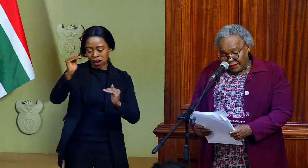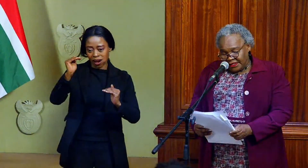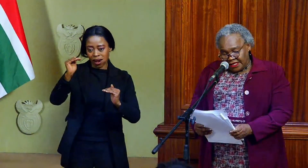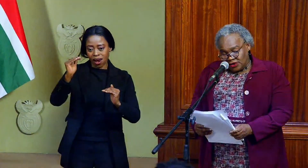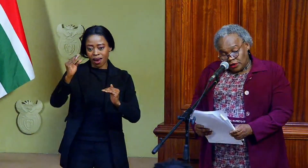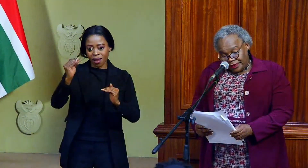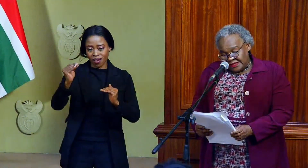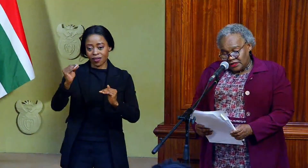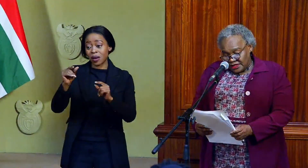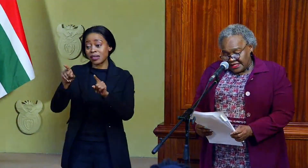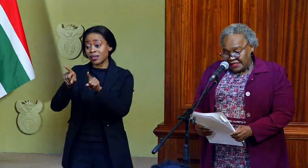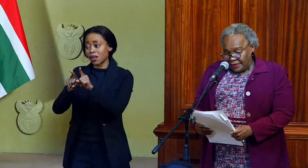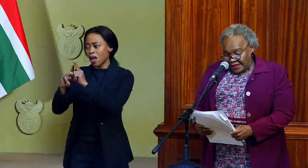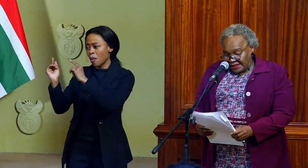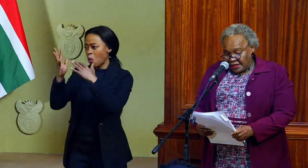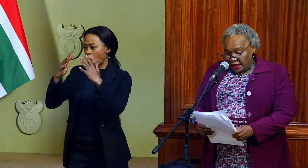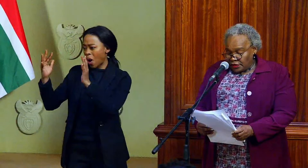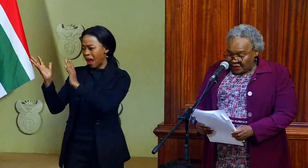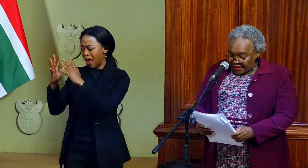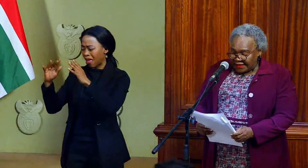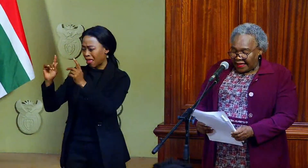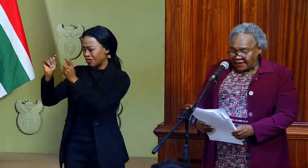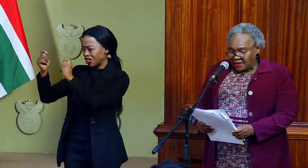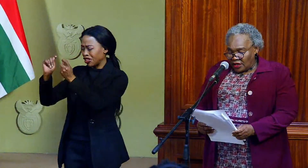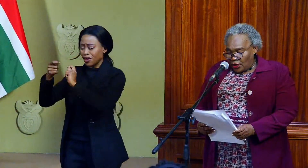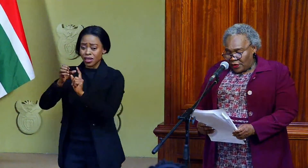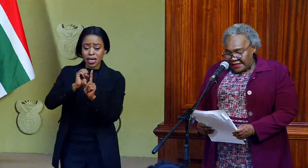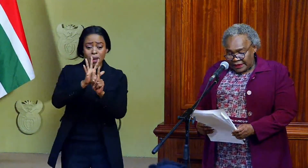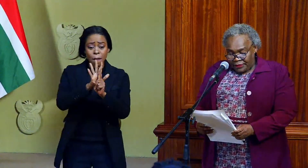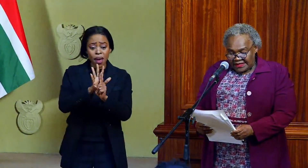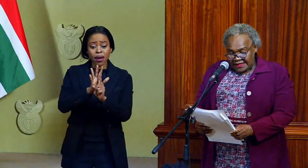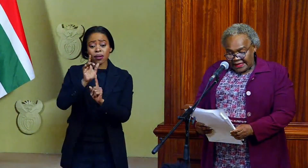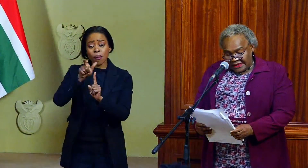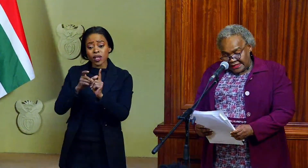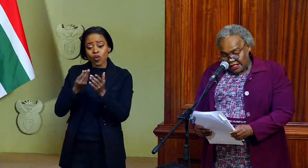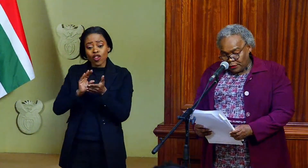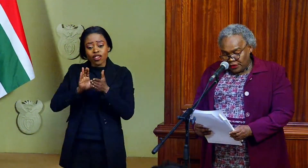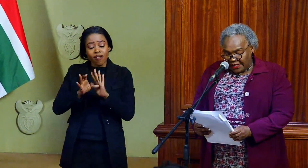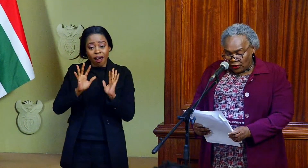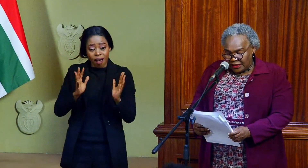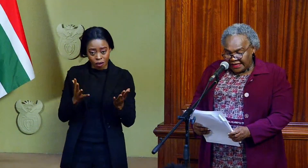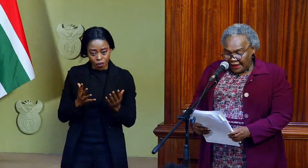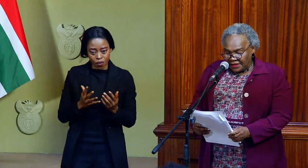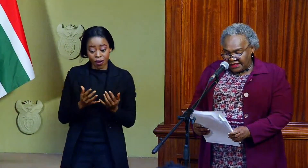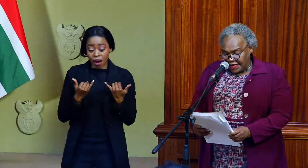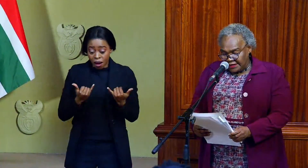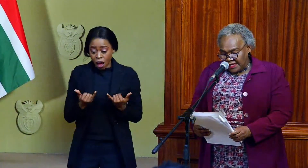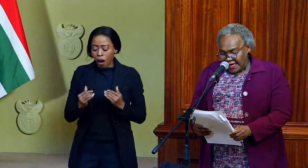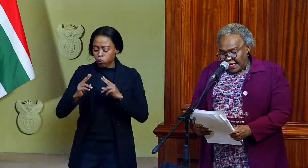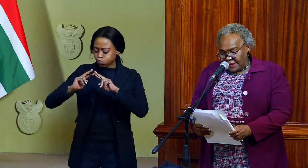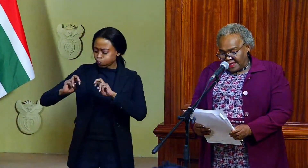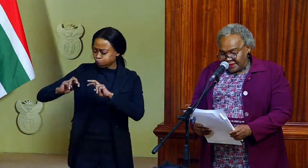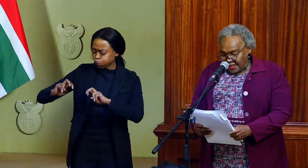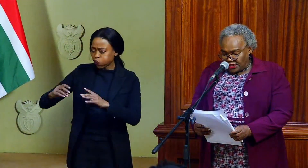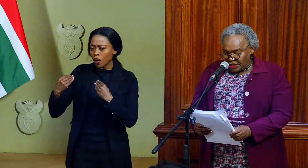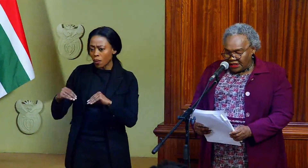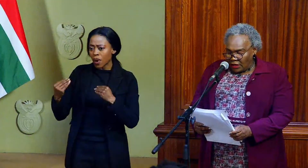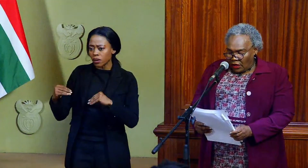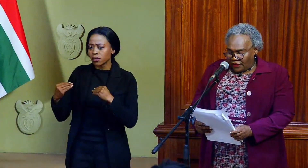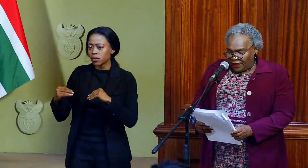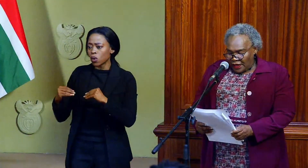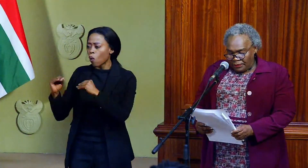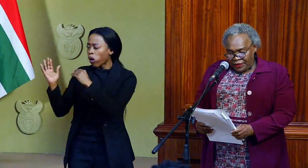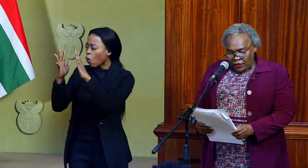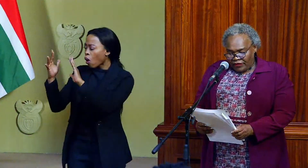of climate change on persons with disability. To this end, we are supporting a research project on climate change